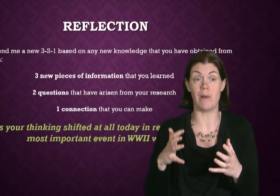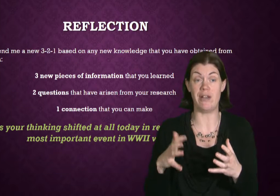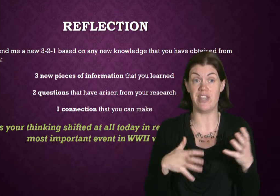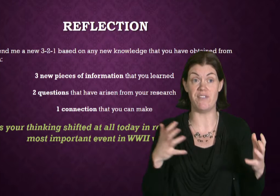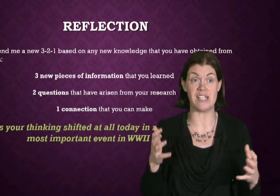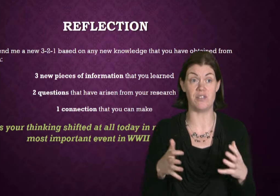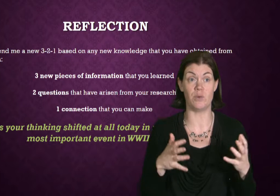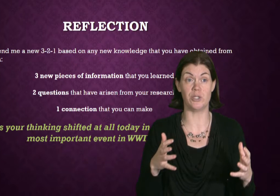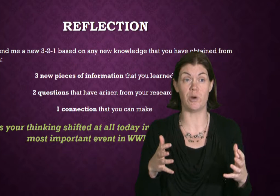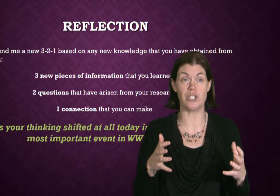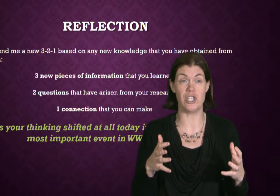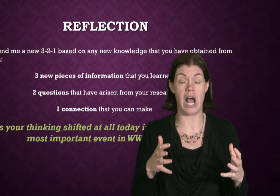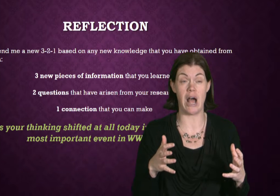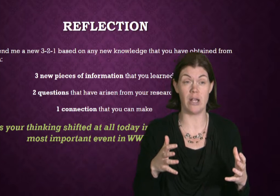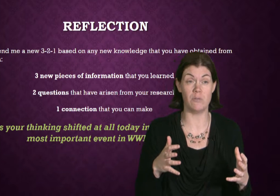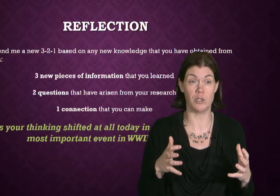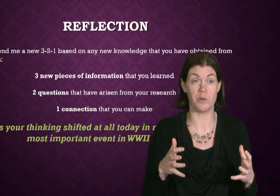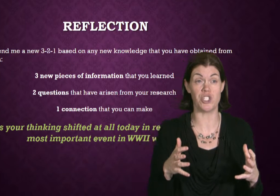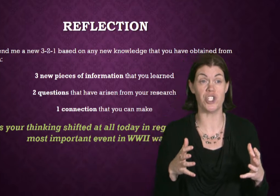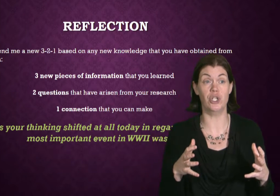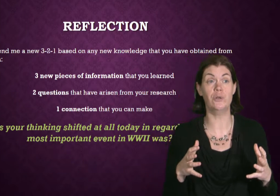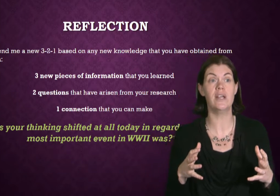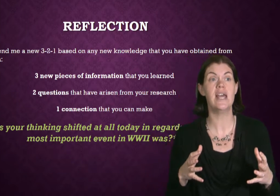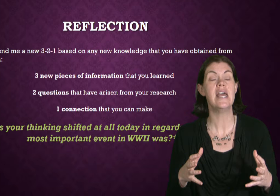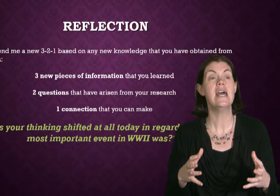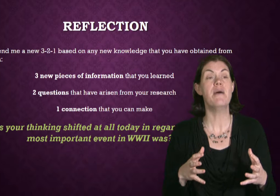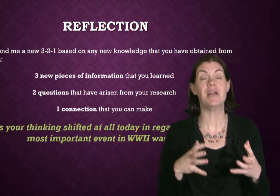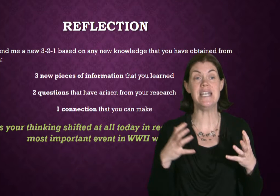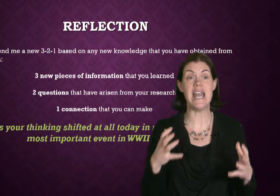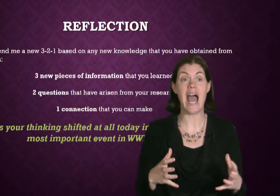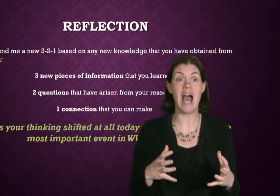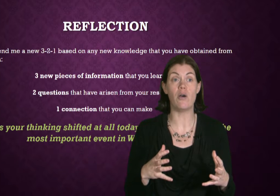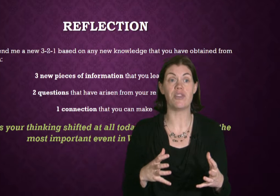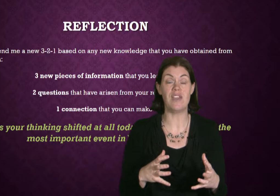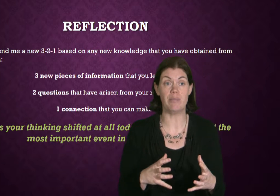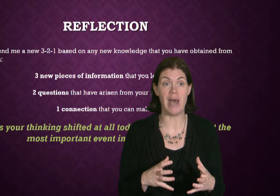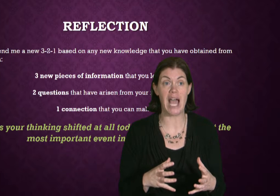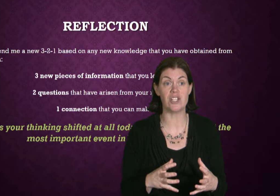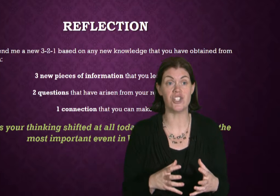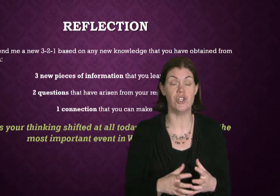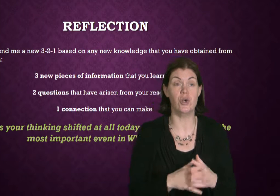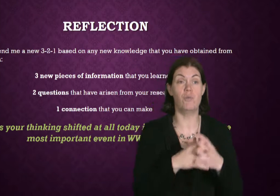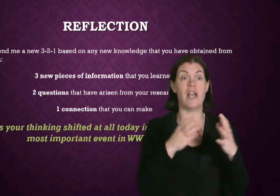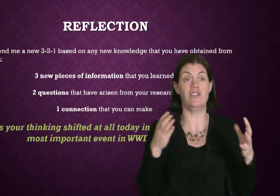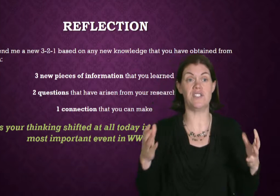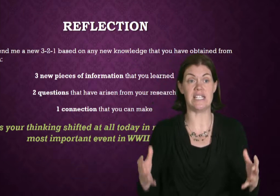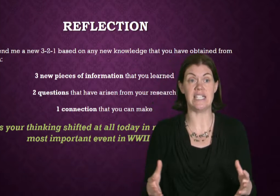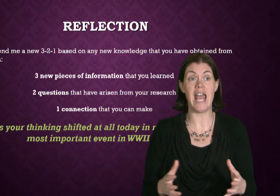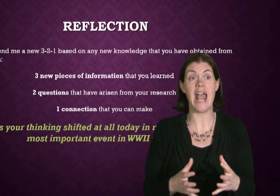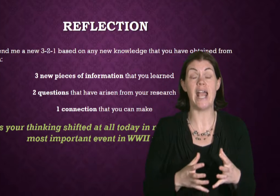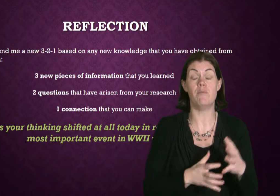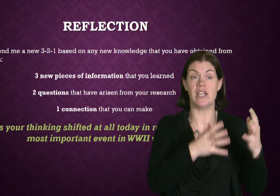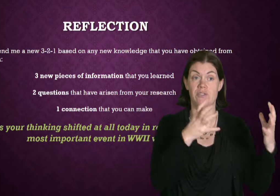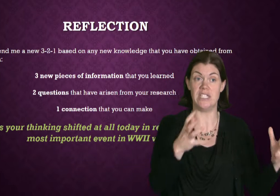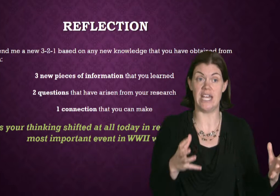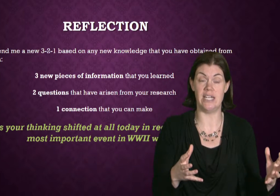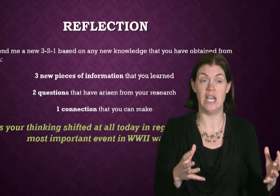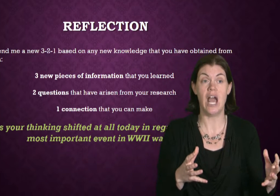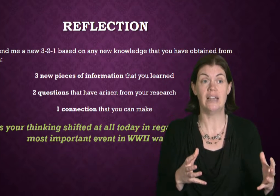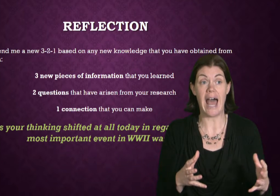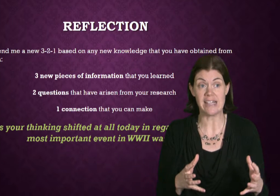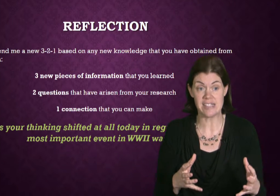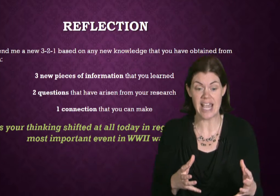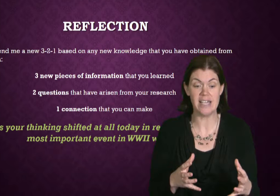knowledge around the events of World War II. But now think back to what you've done today, what you